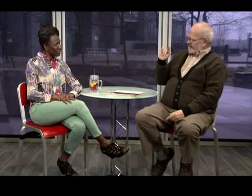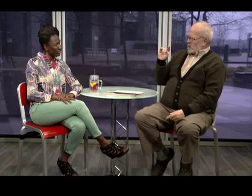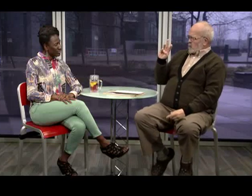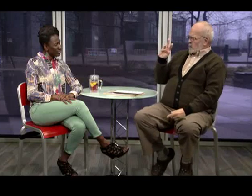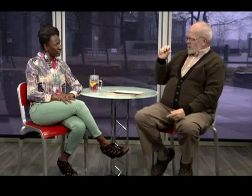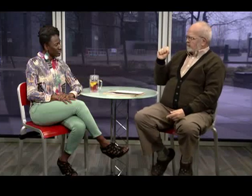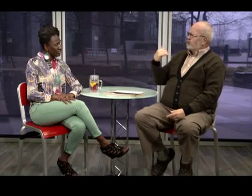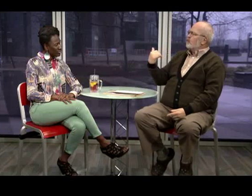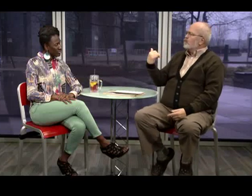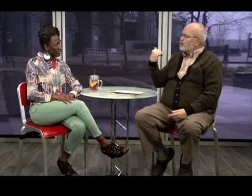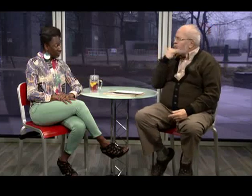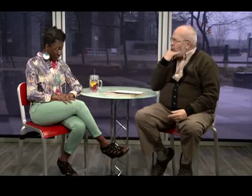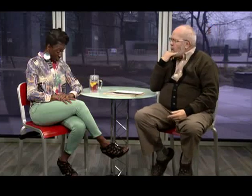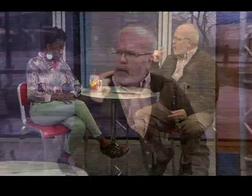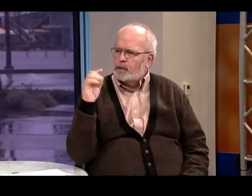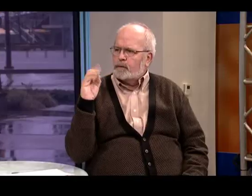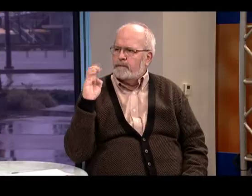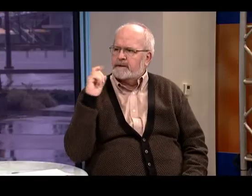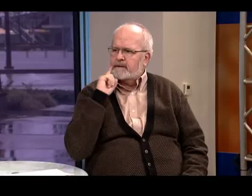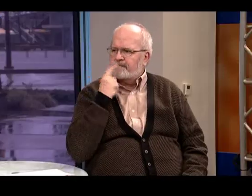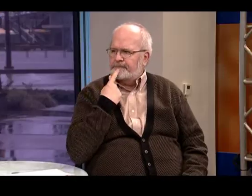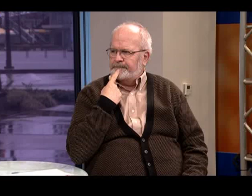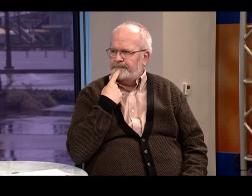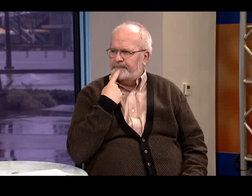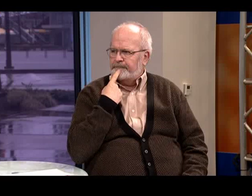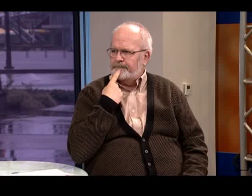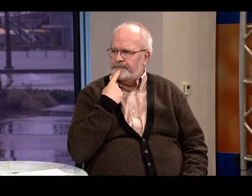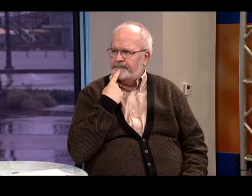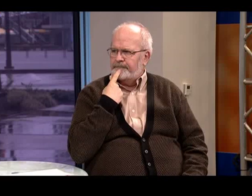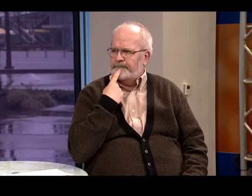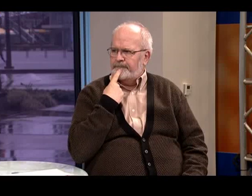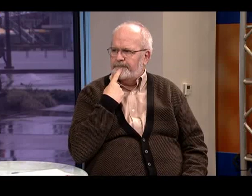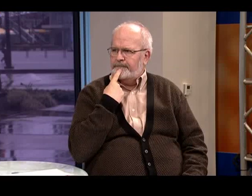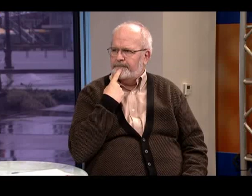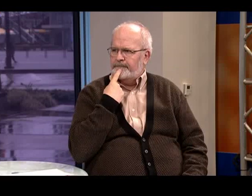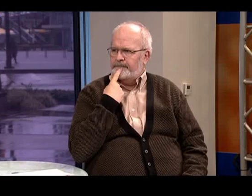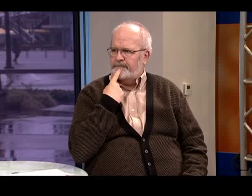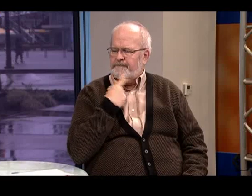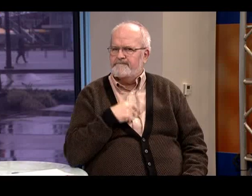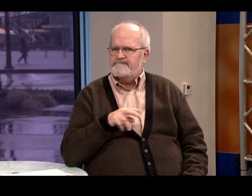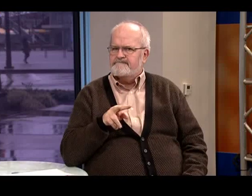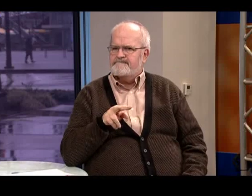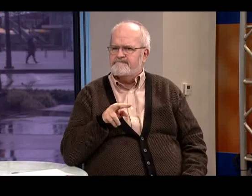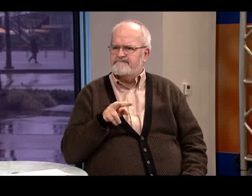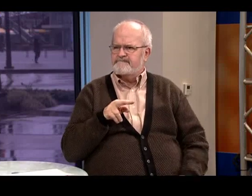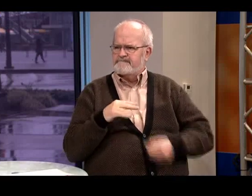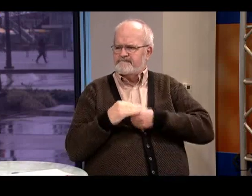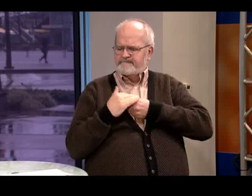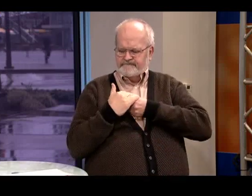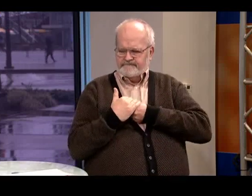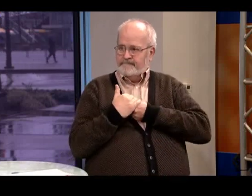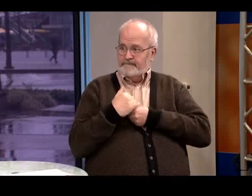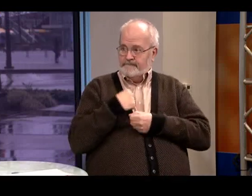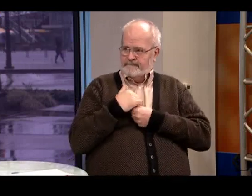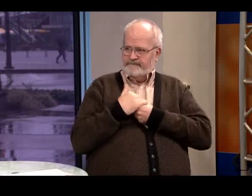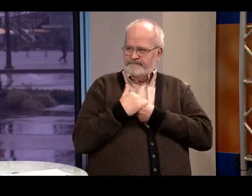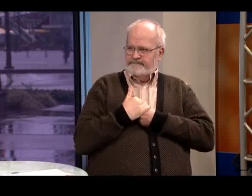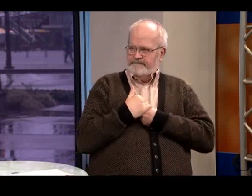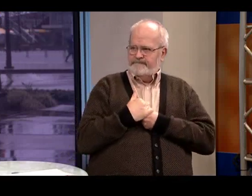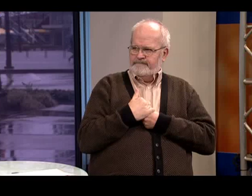So I've wondered, I learned back in the day that it was wrong to be deaf. I was